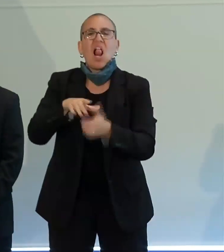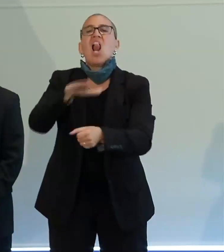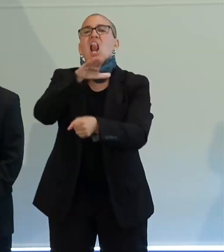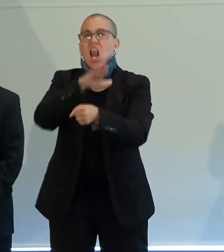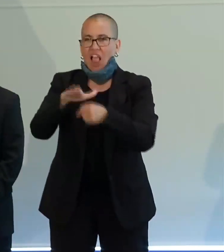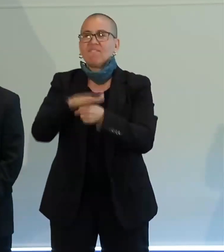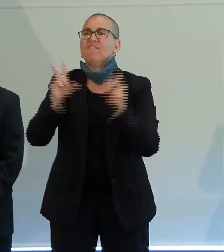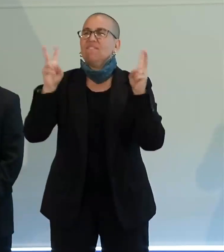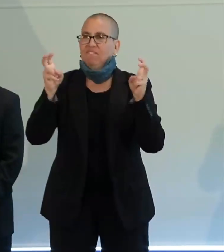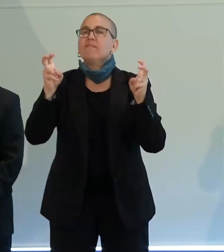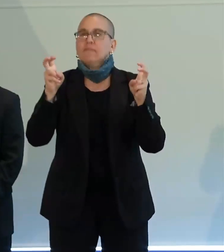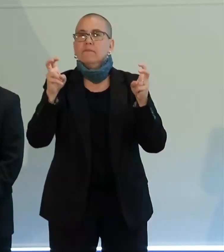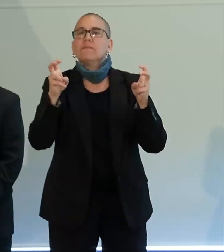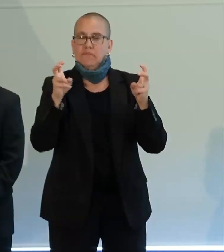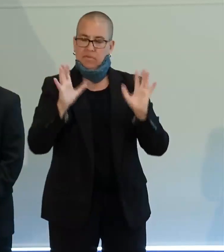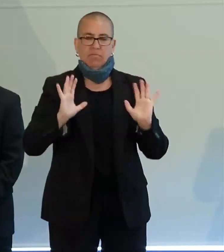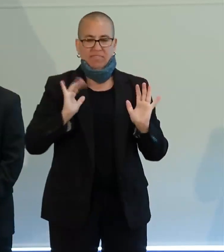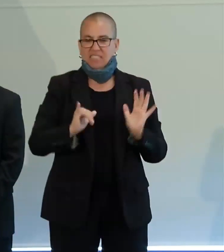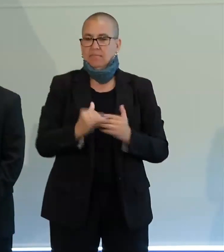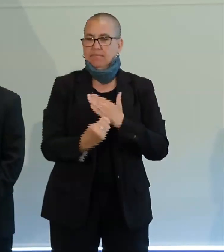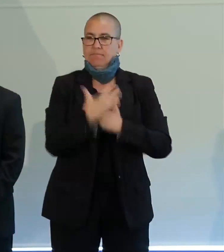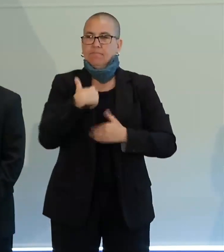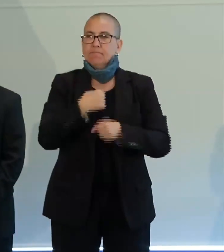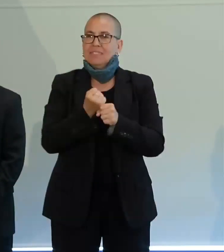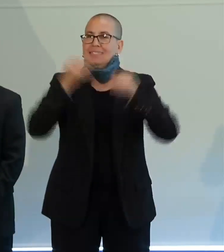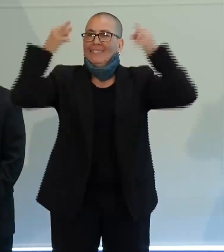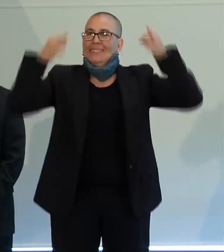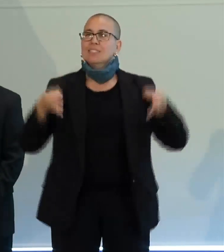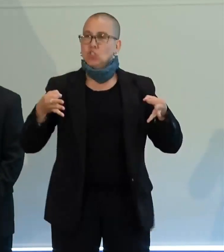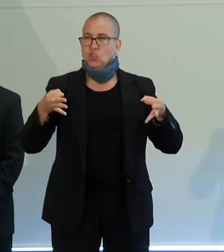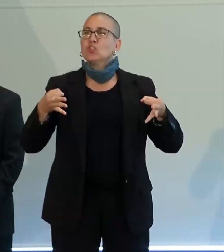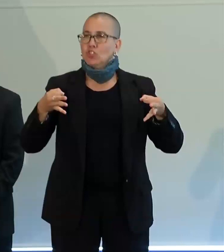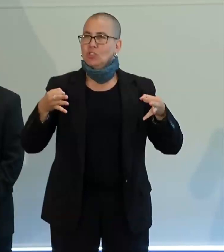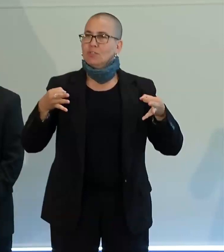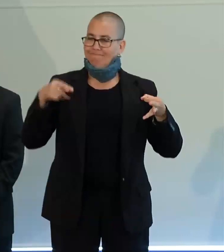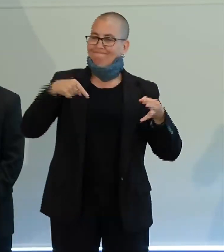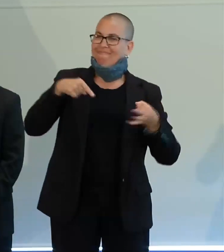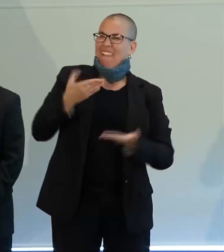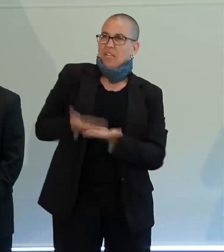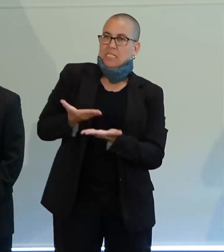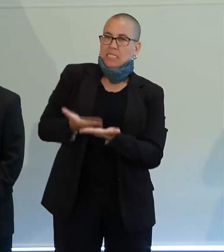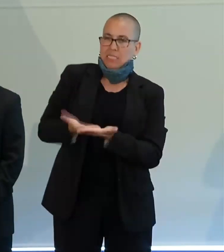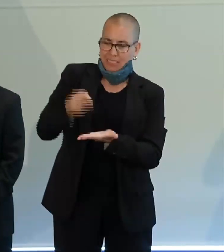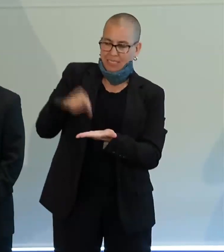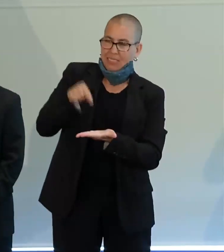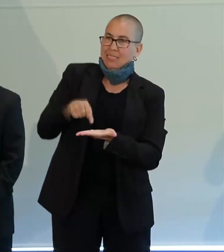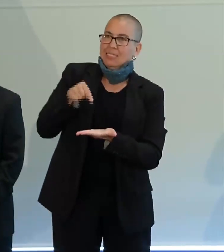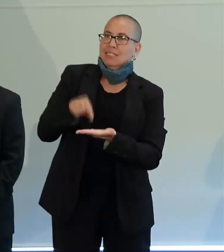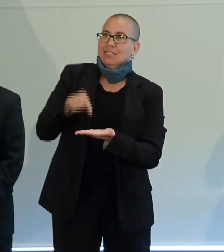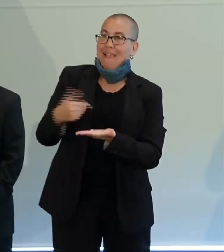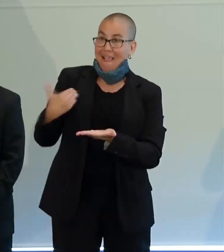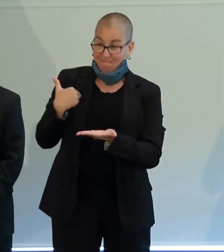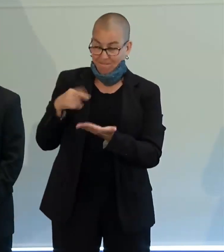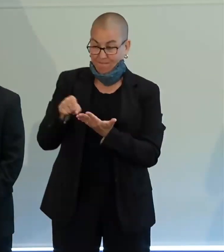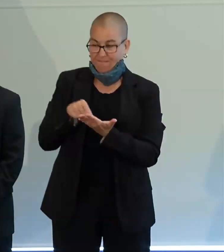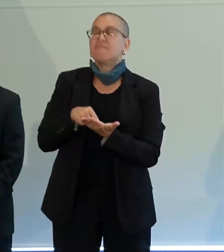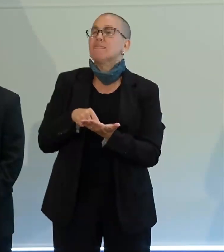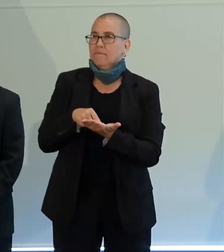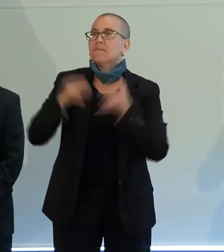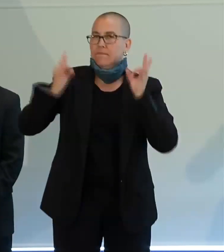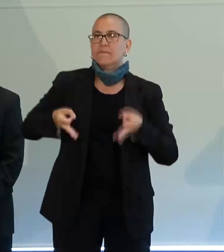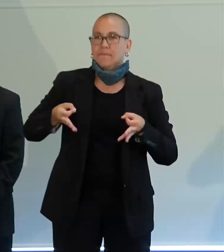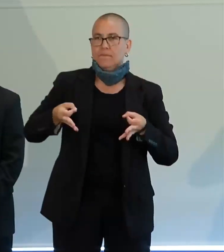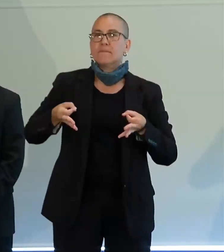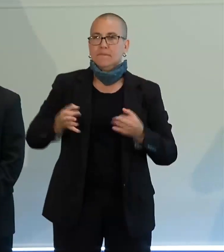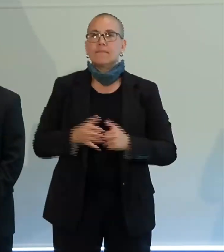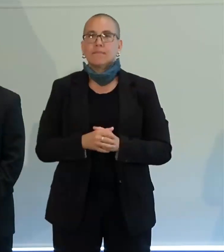We made these decisions based on the facts that we have gathered since this matter occurred, and